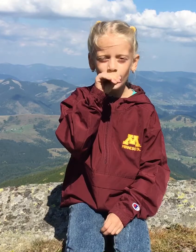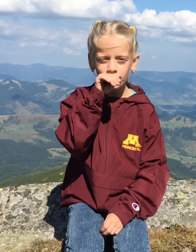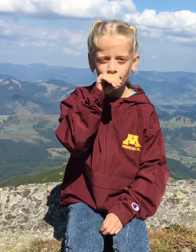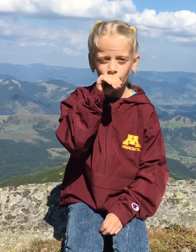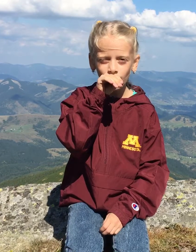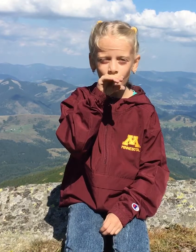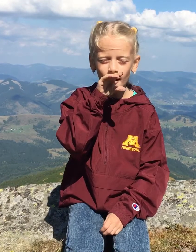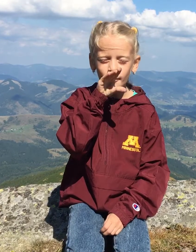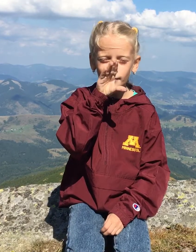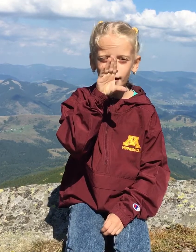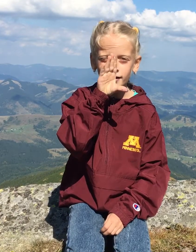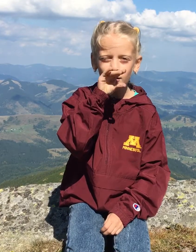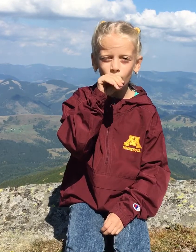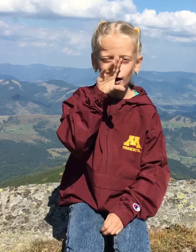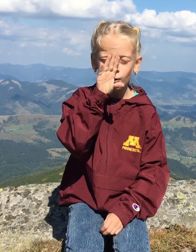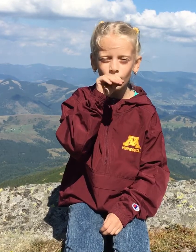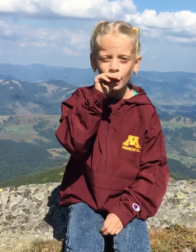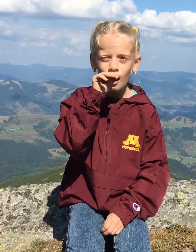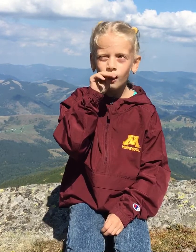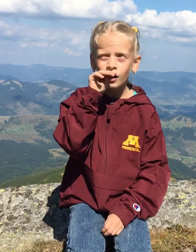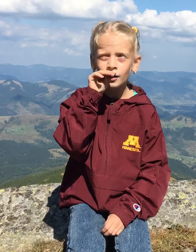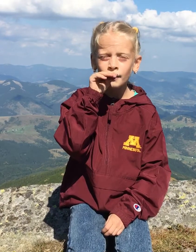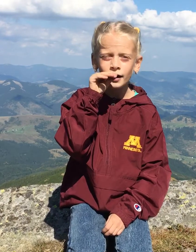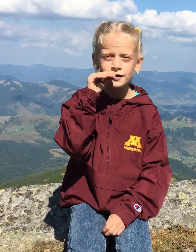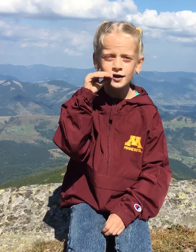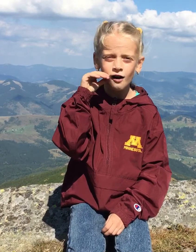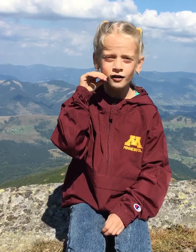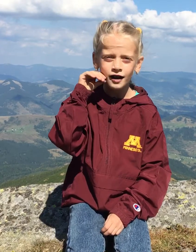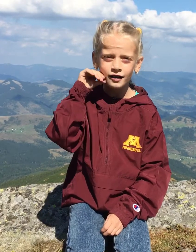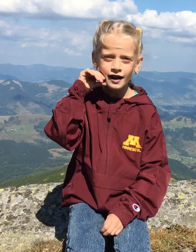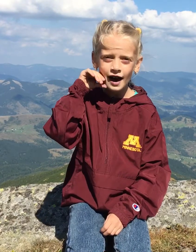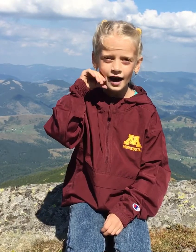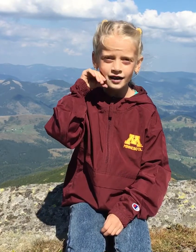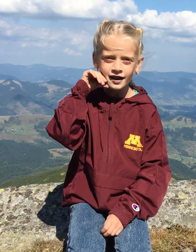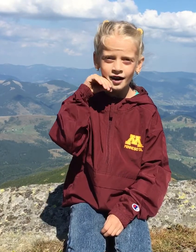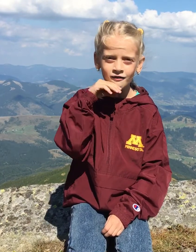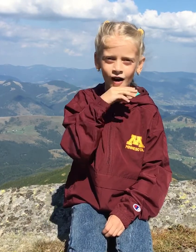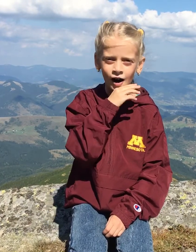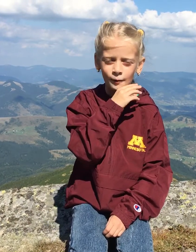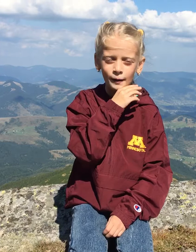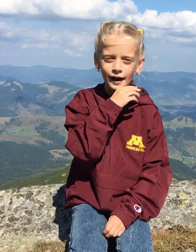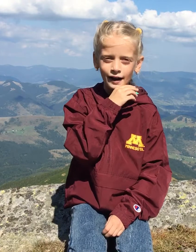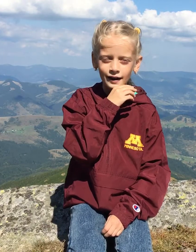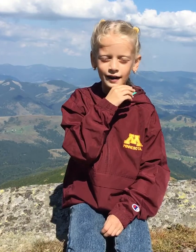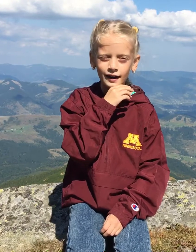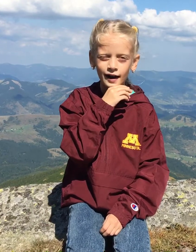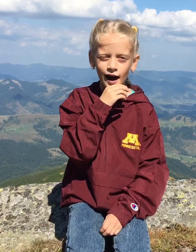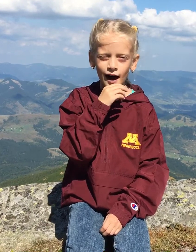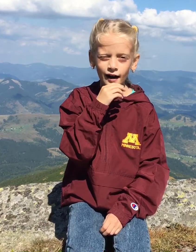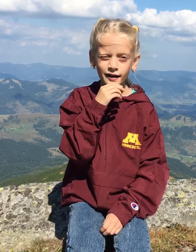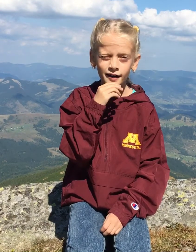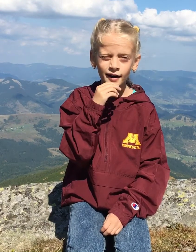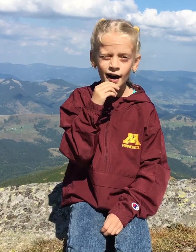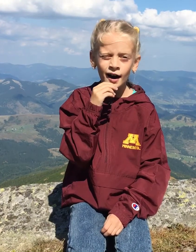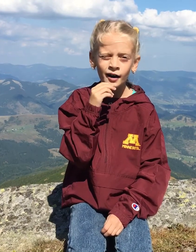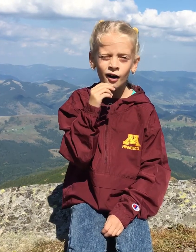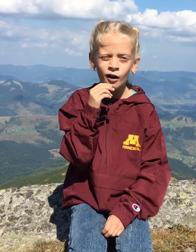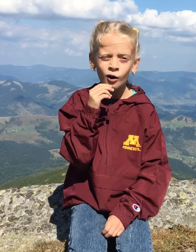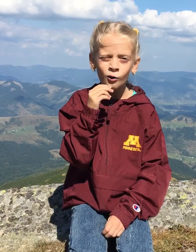where the quack, everybody quack quack. Old Macdonald's had a farm, E-I-E-I-O.